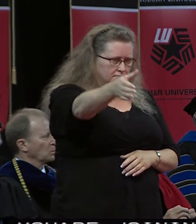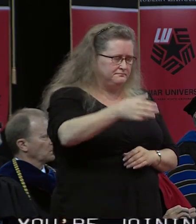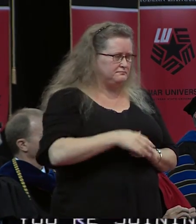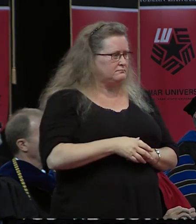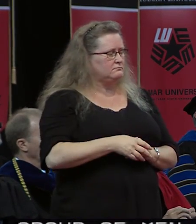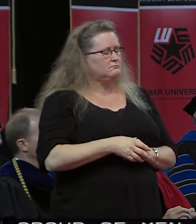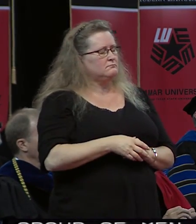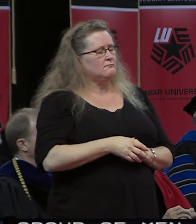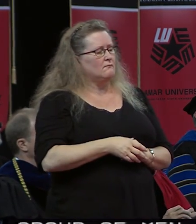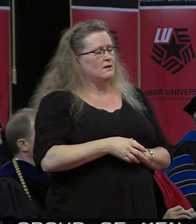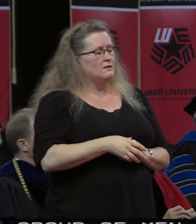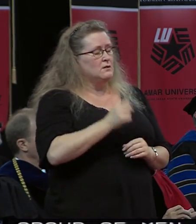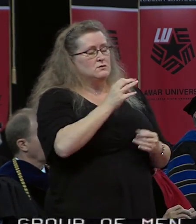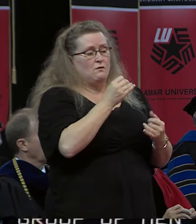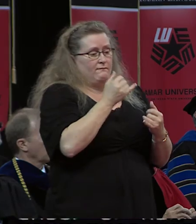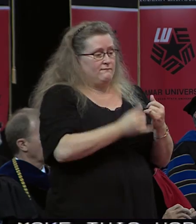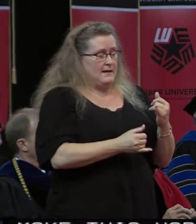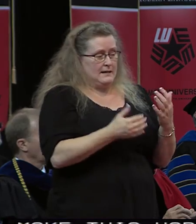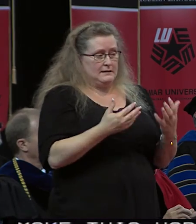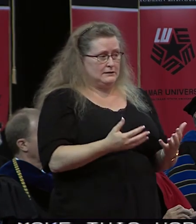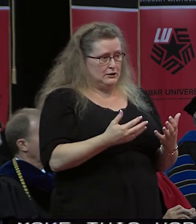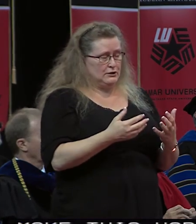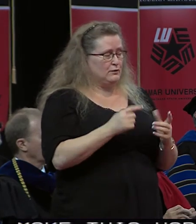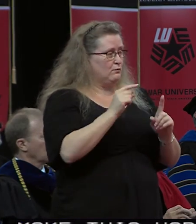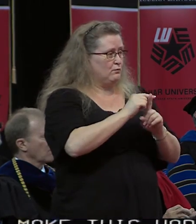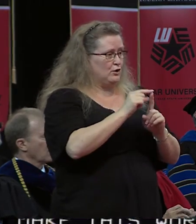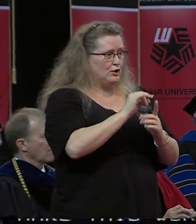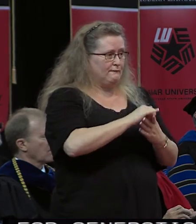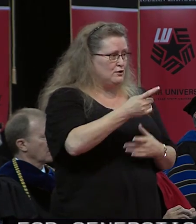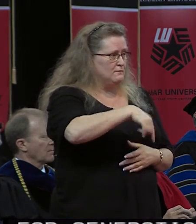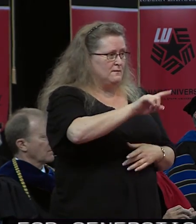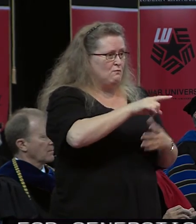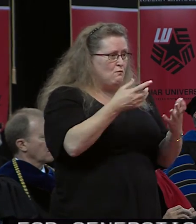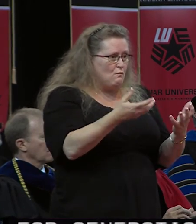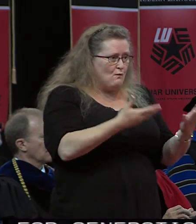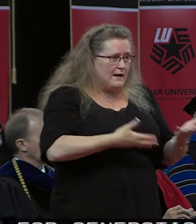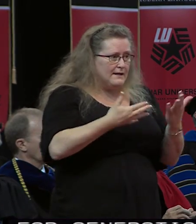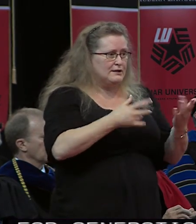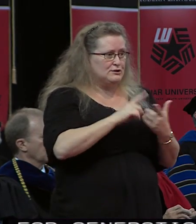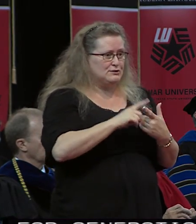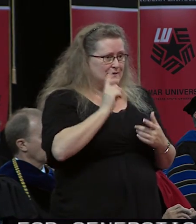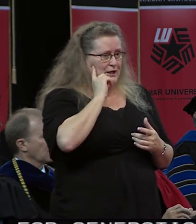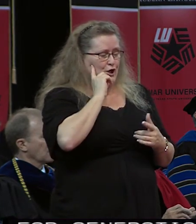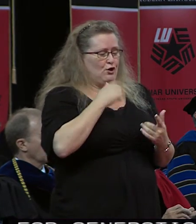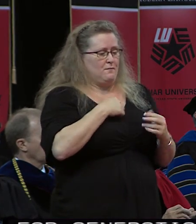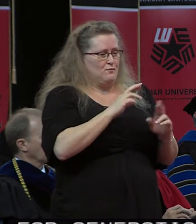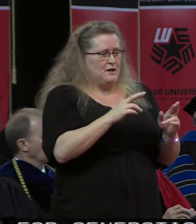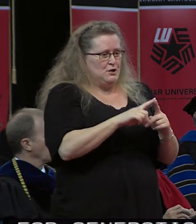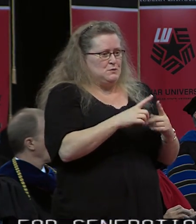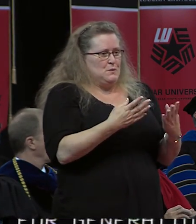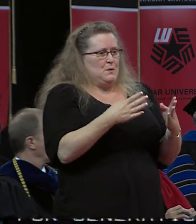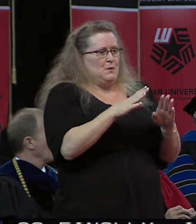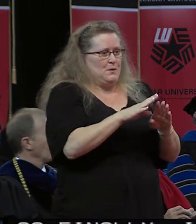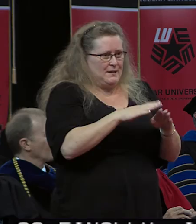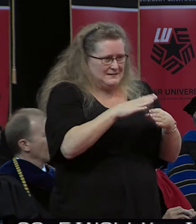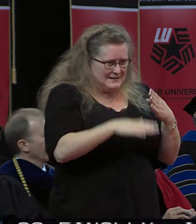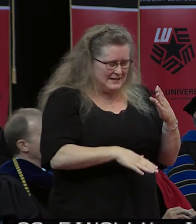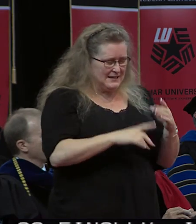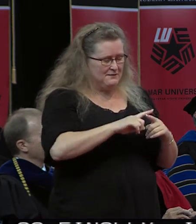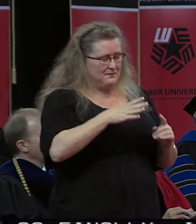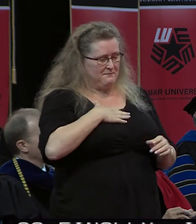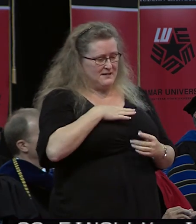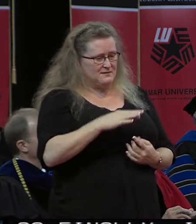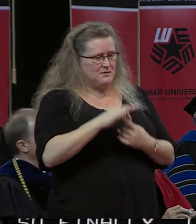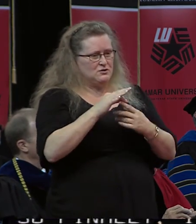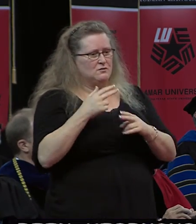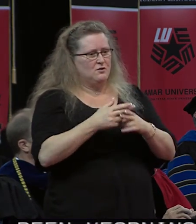So finally, in the words that you've been yearning to hear, in closing, now, in my specialty, we call this